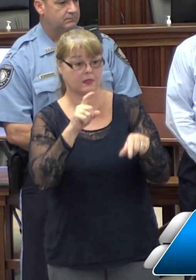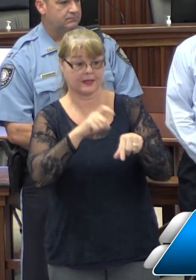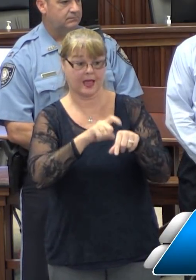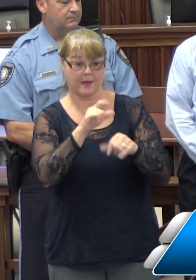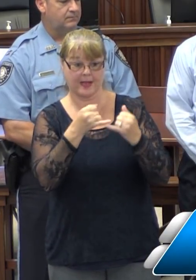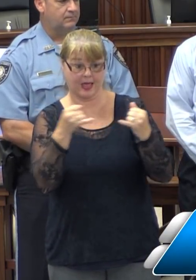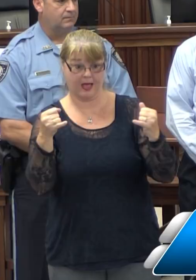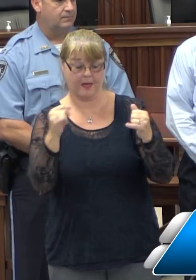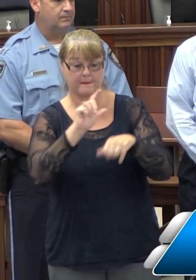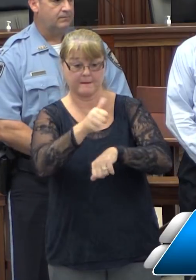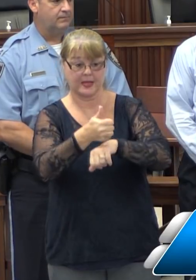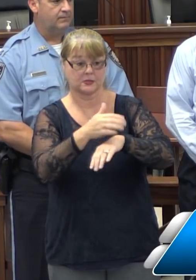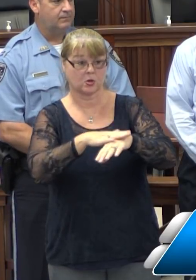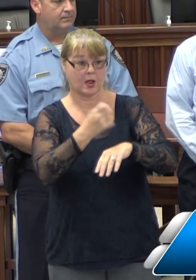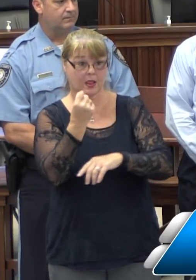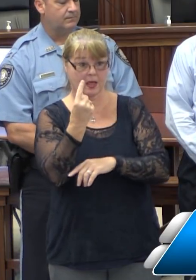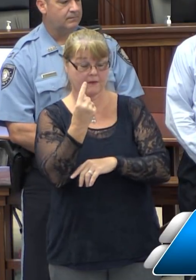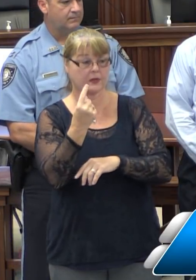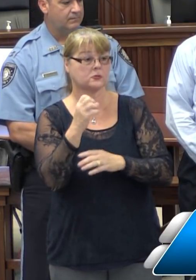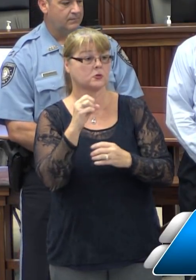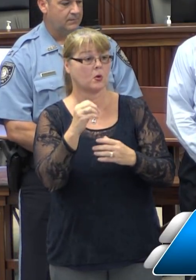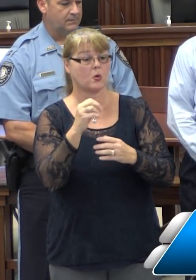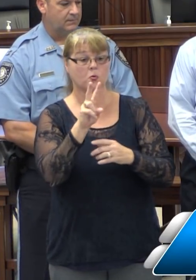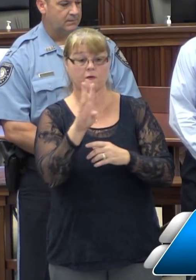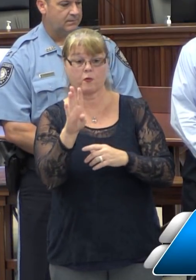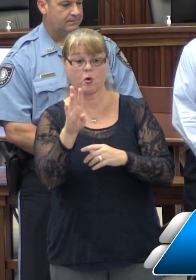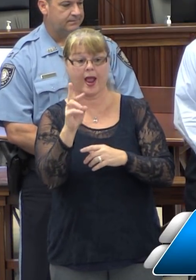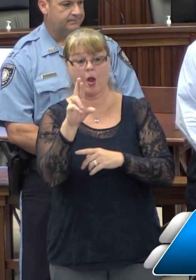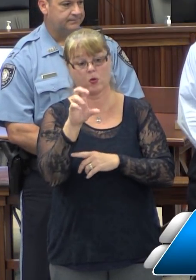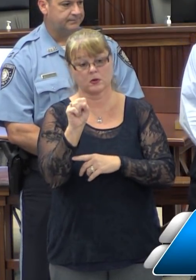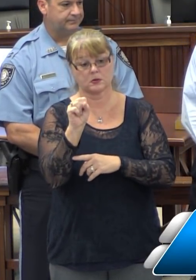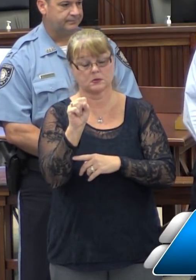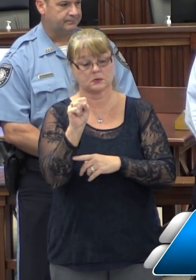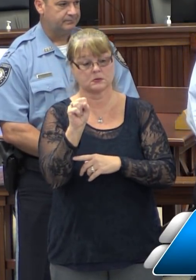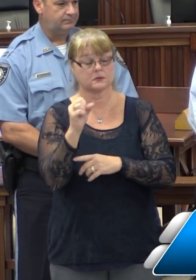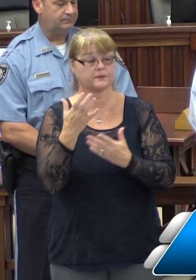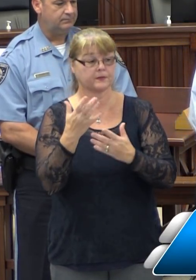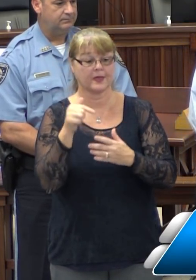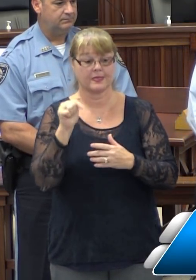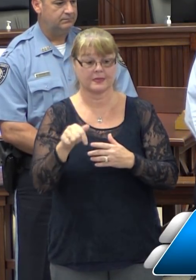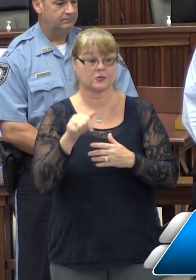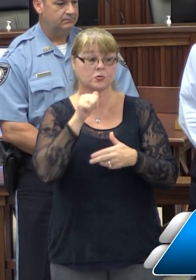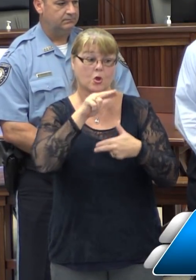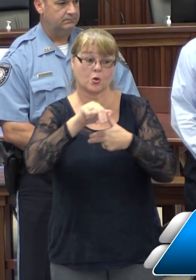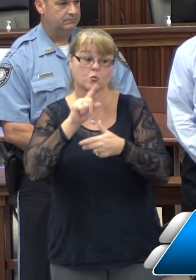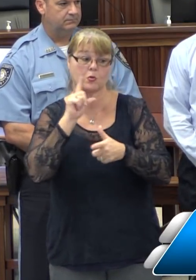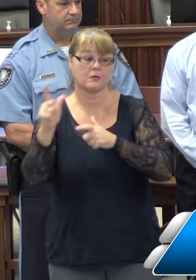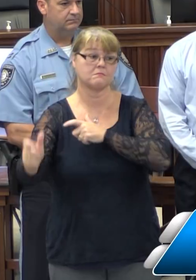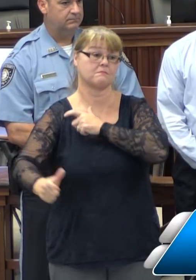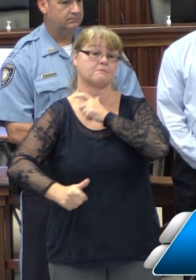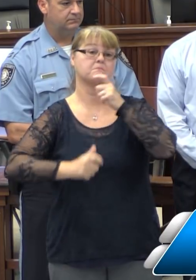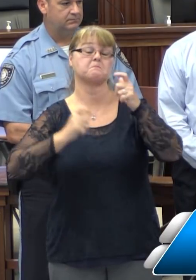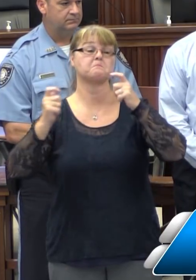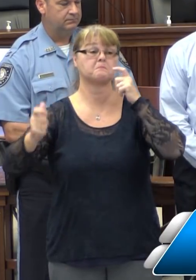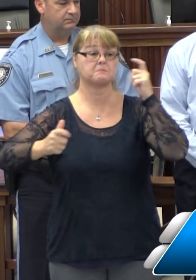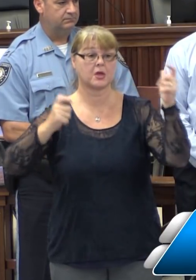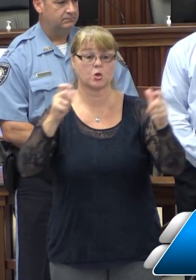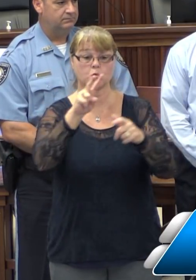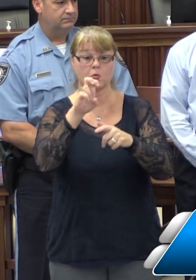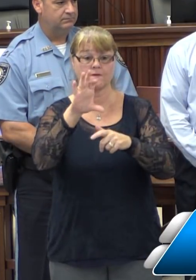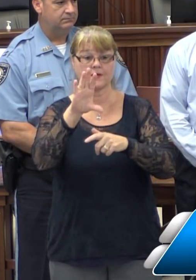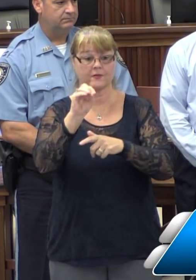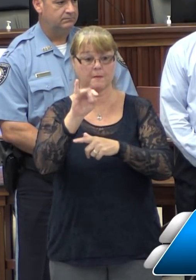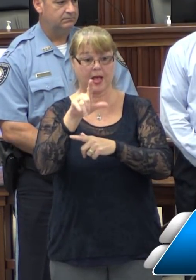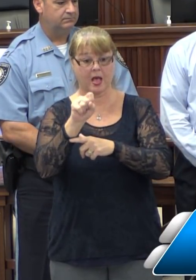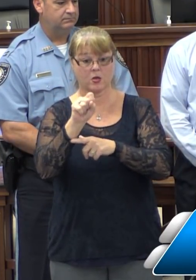timelines based on the 11 o'clock. We're looking at possibly a 24-hour period roughly. This storm is really, really big. It's 250